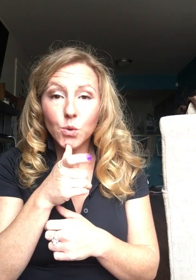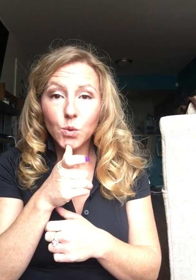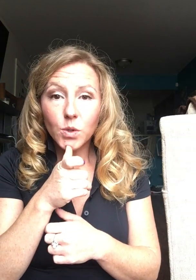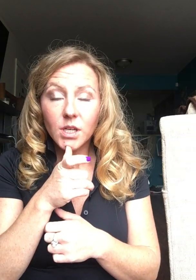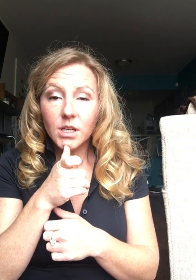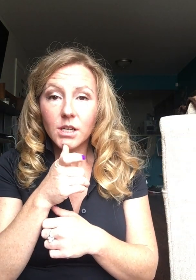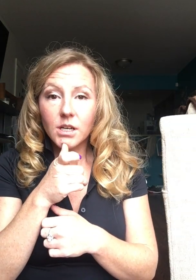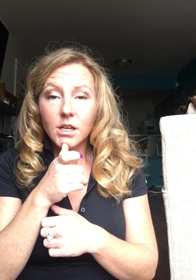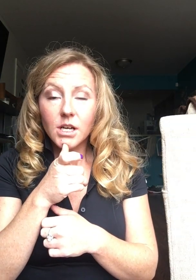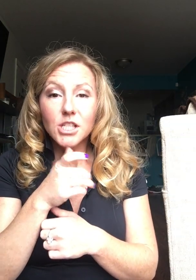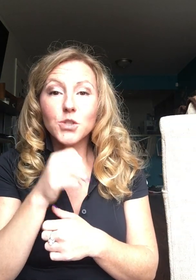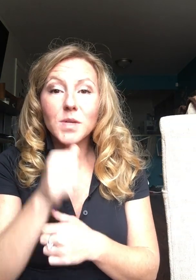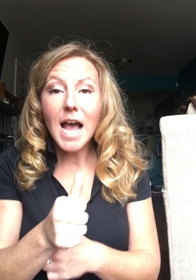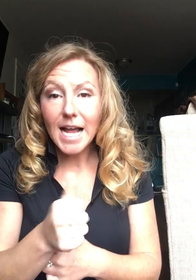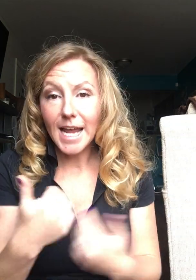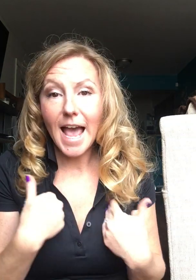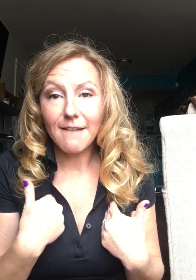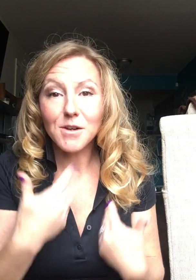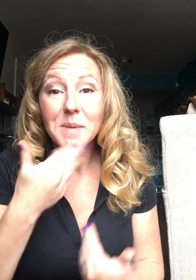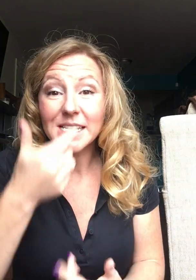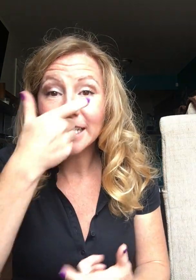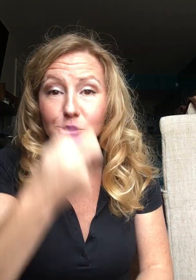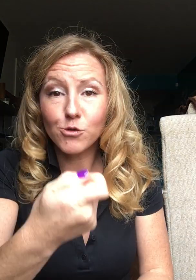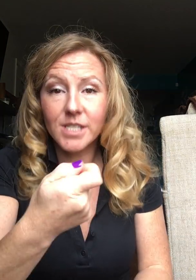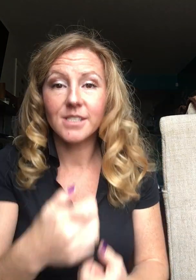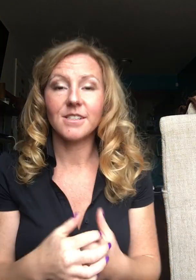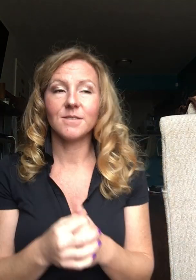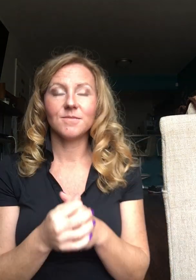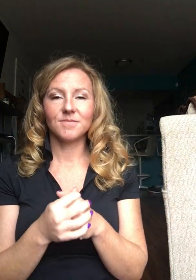who do not have your best interest,